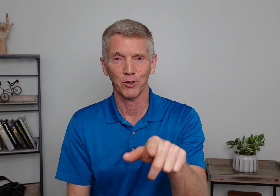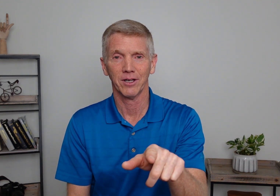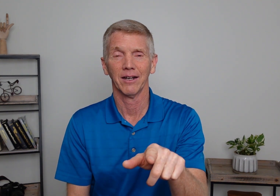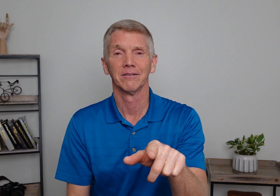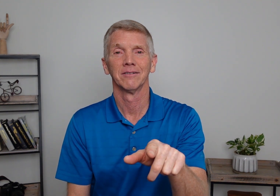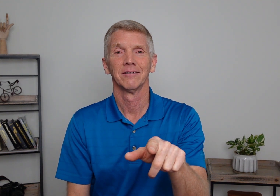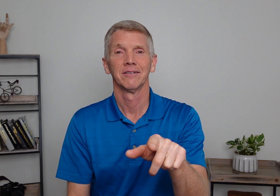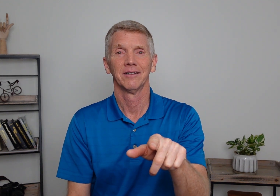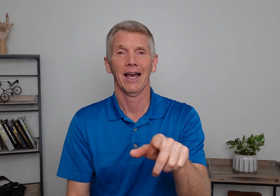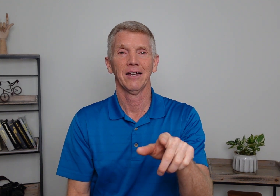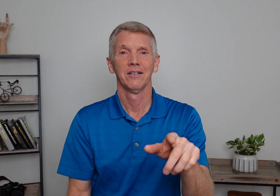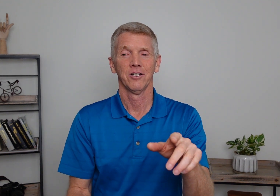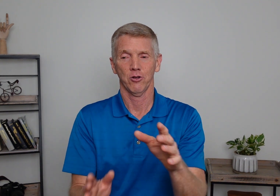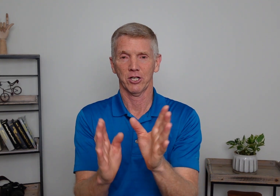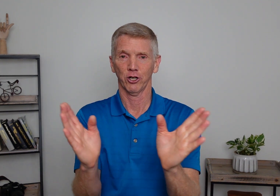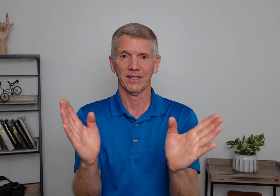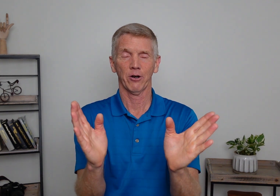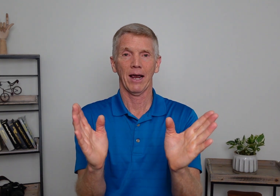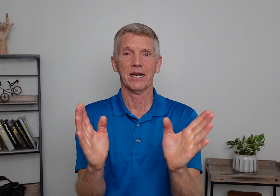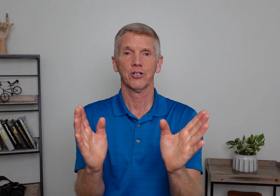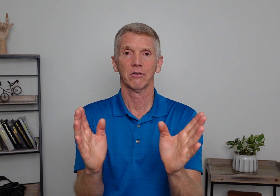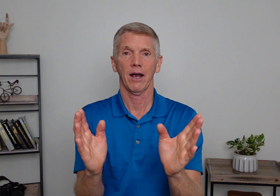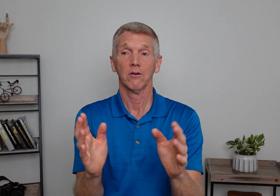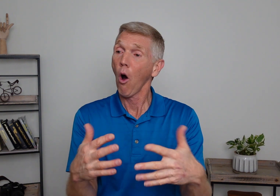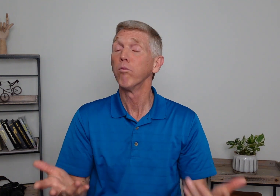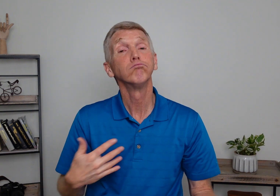communicate. Okay? So let's look at that range, right? Oh.